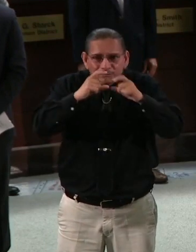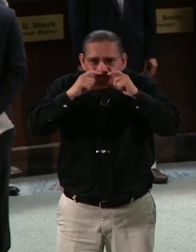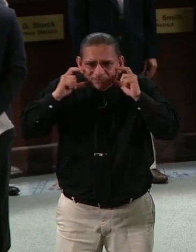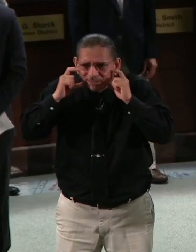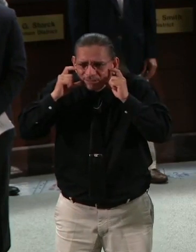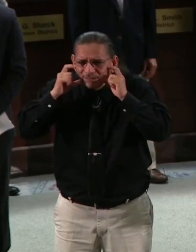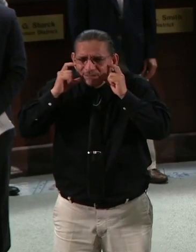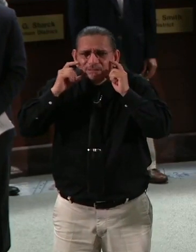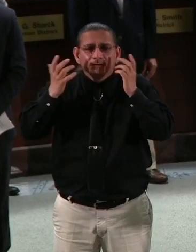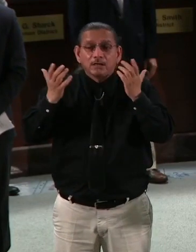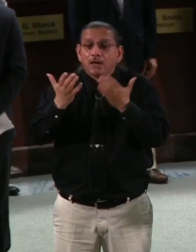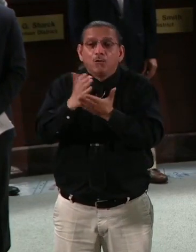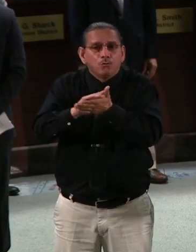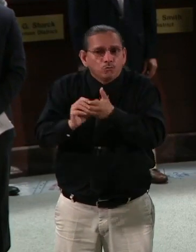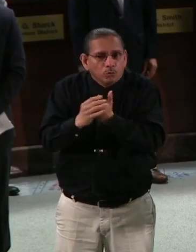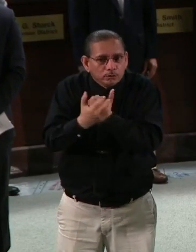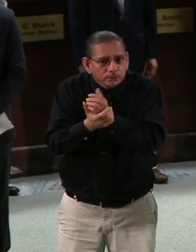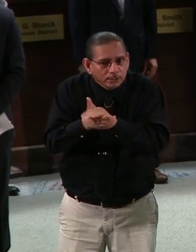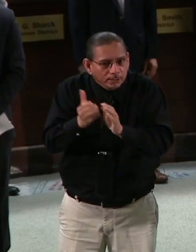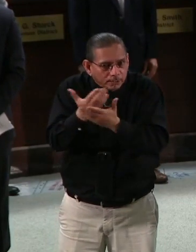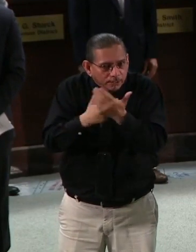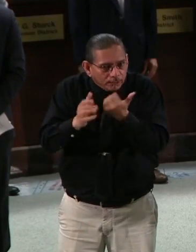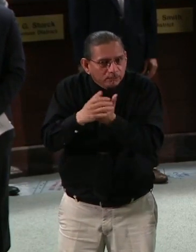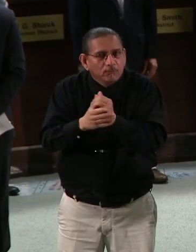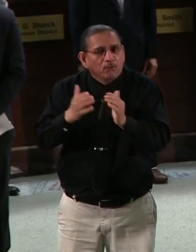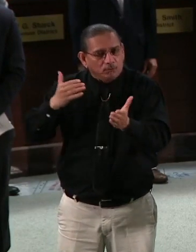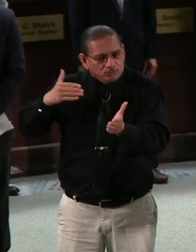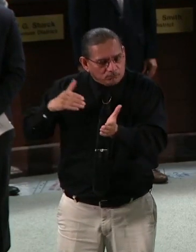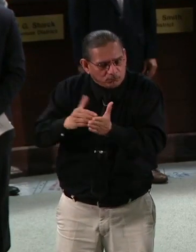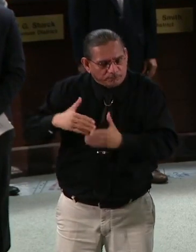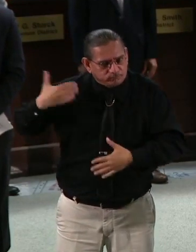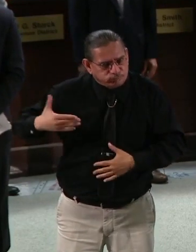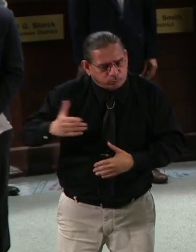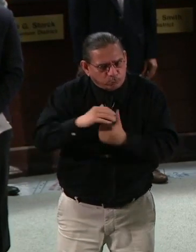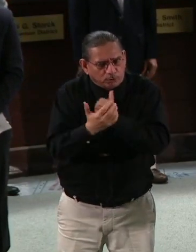wash your hands frequently. We know that these things work.